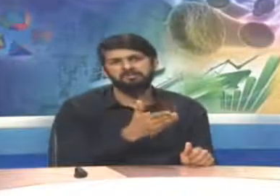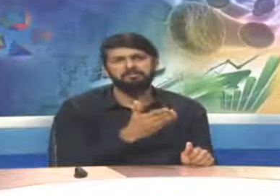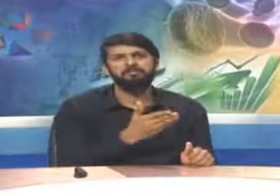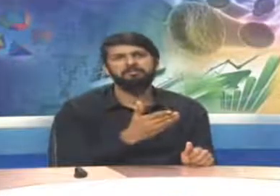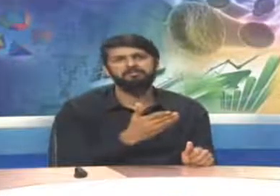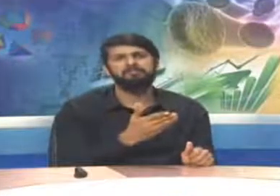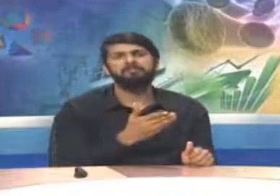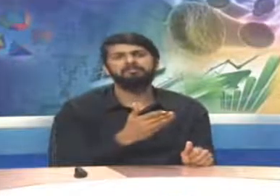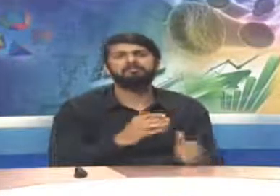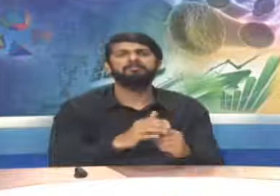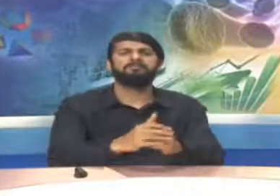one renders.